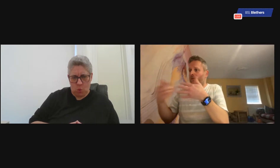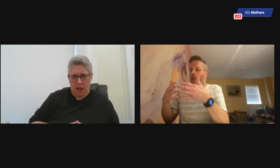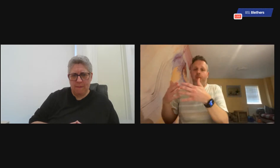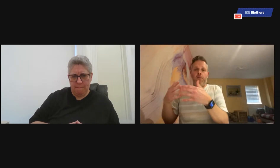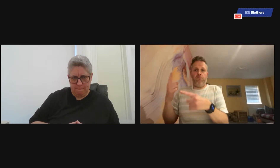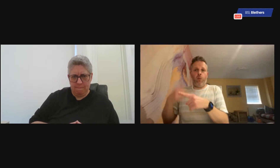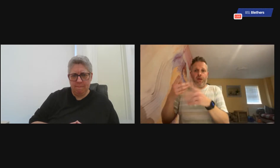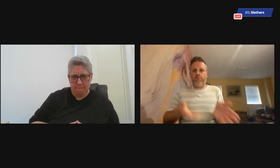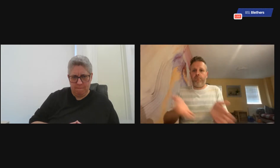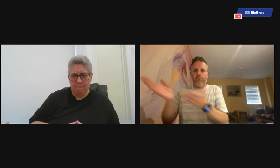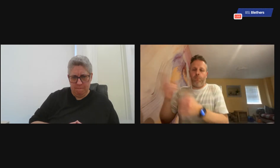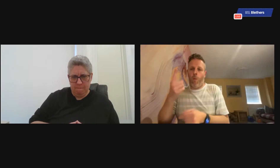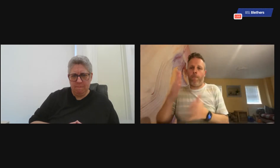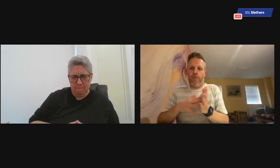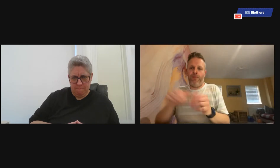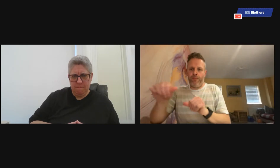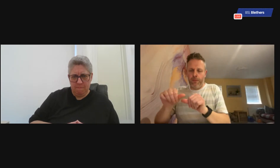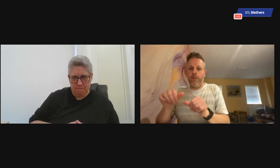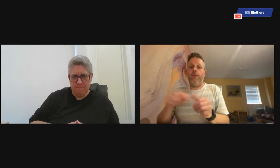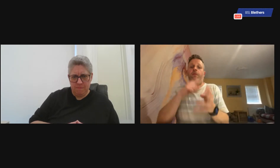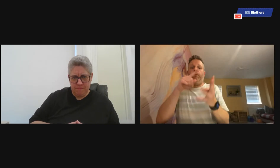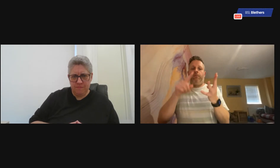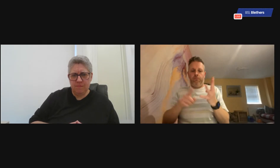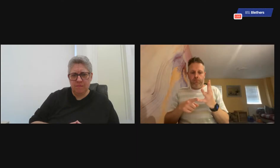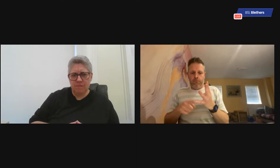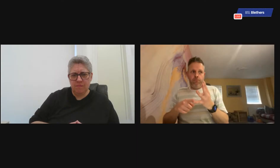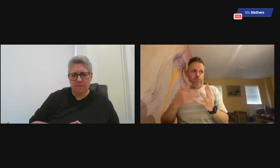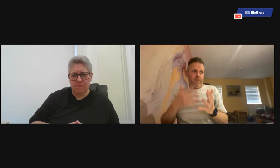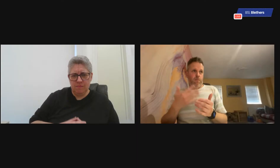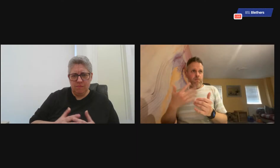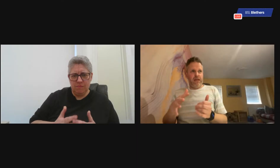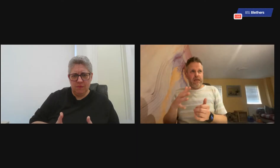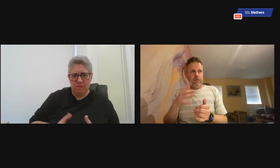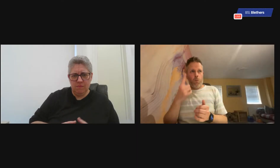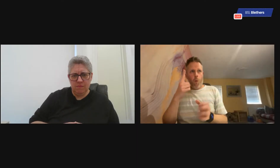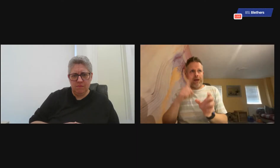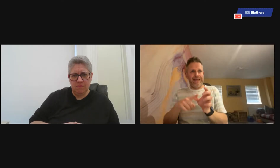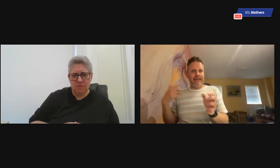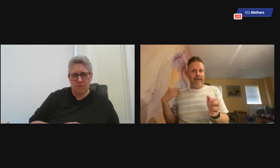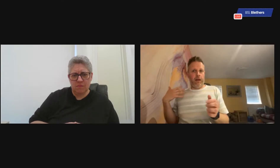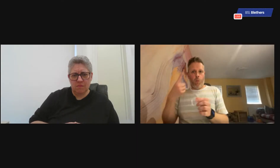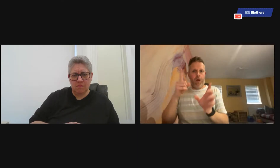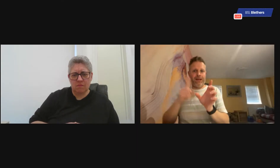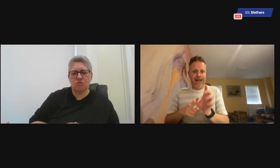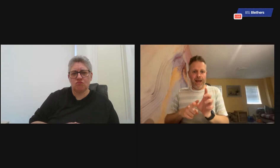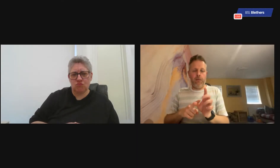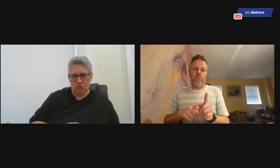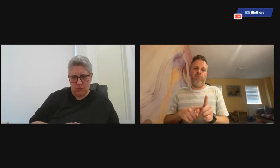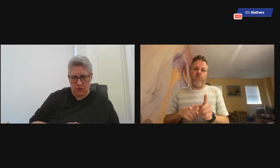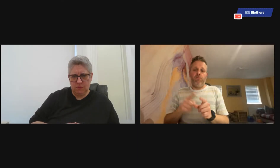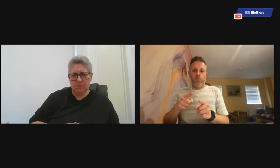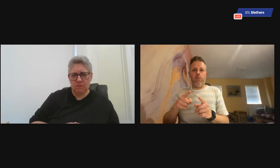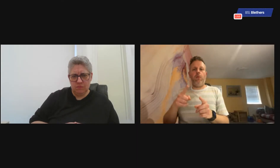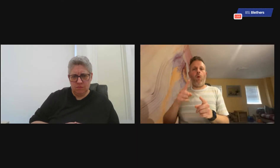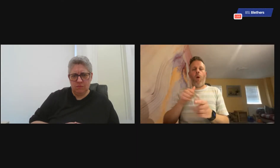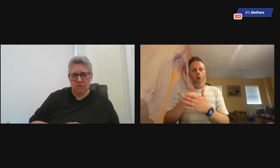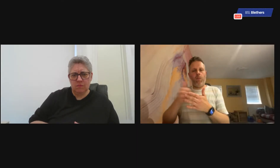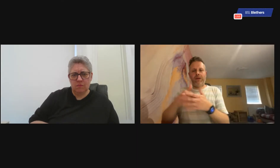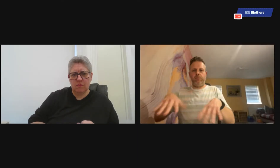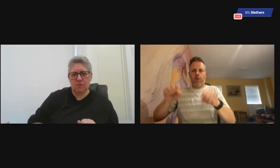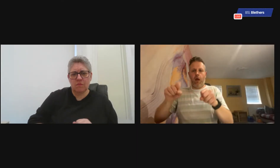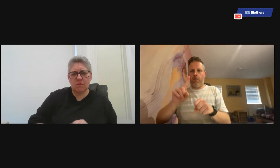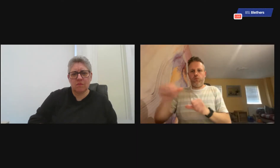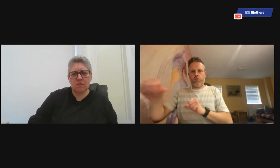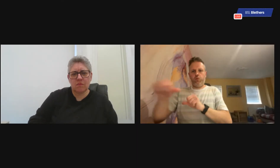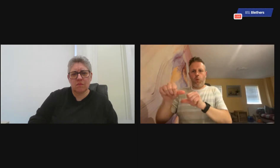was just short term. Everything was sorted out with their mother, as I said. She was in hospital for a short stay. This